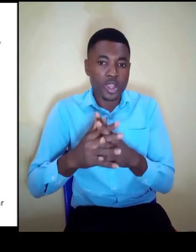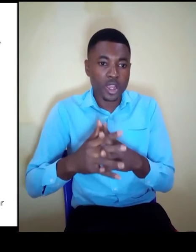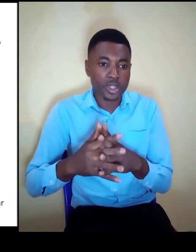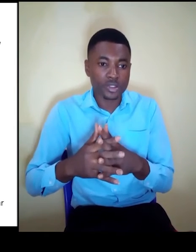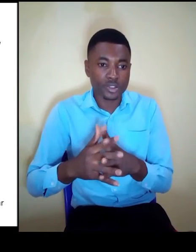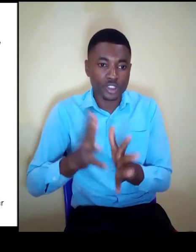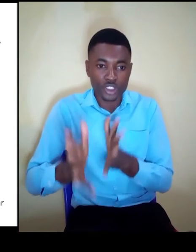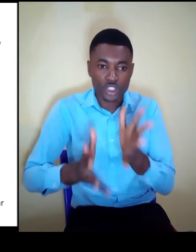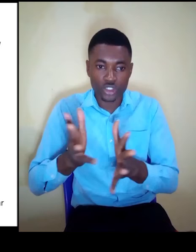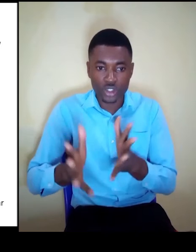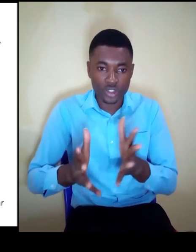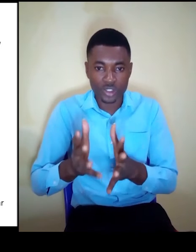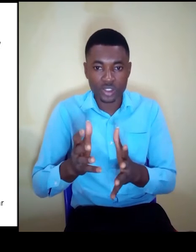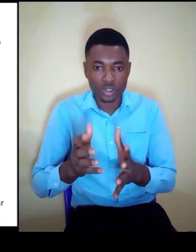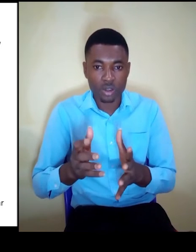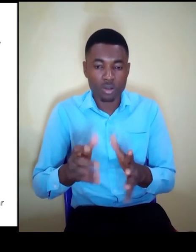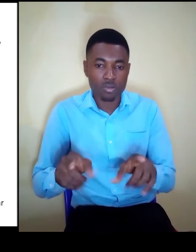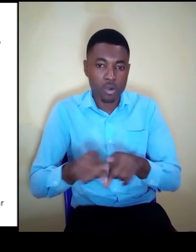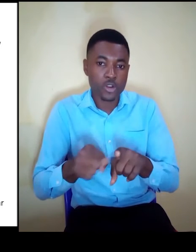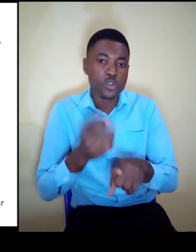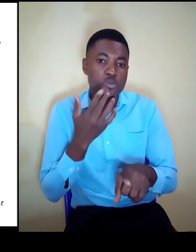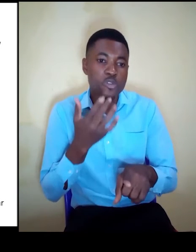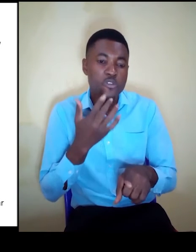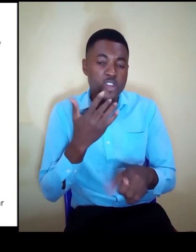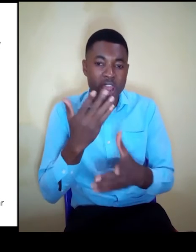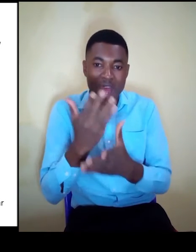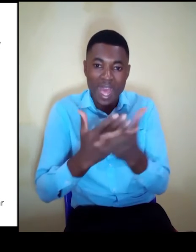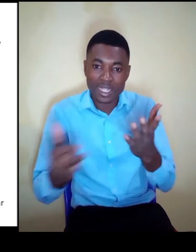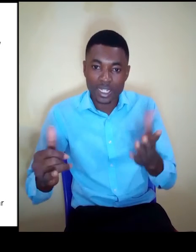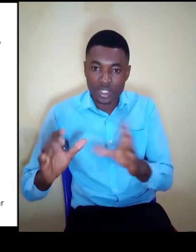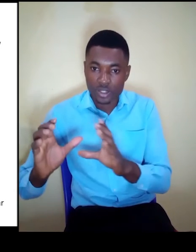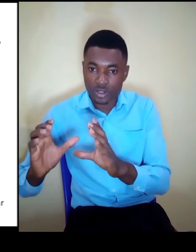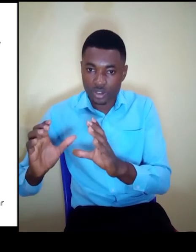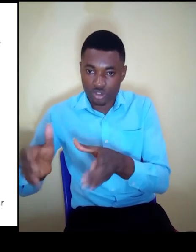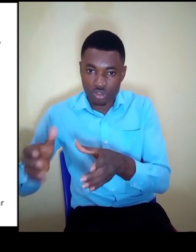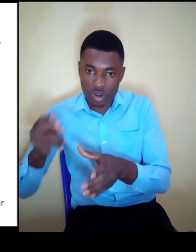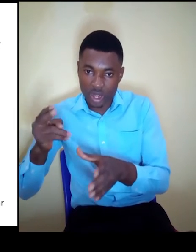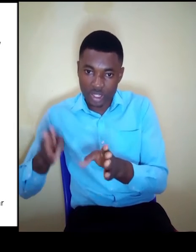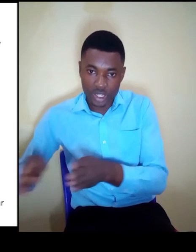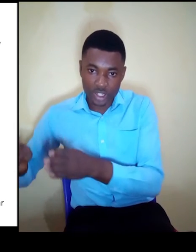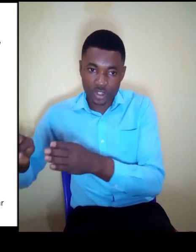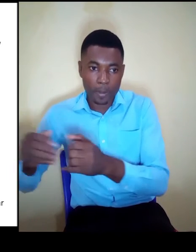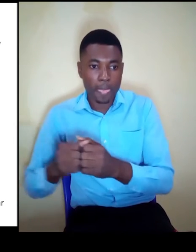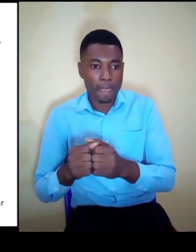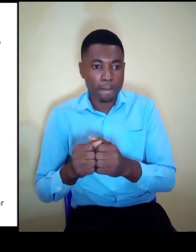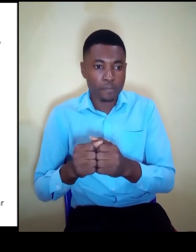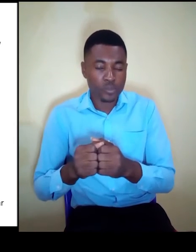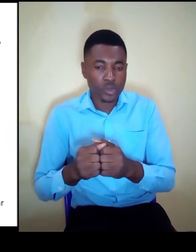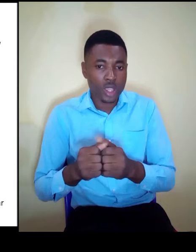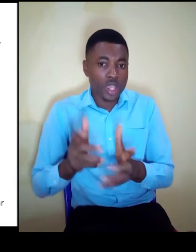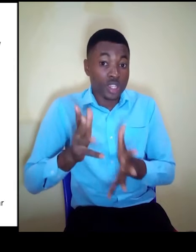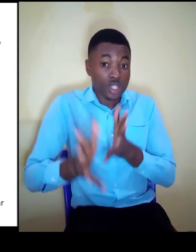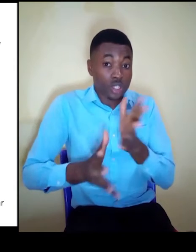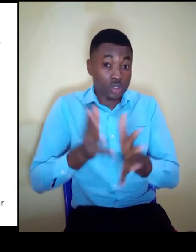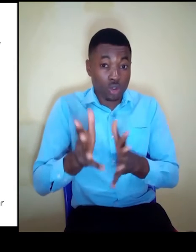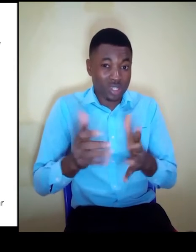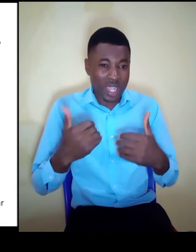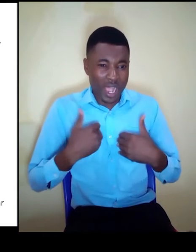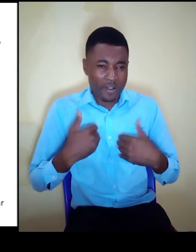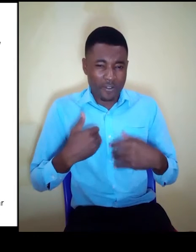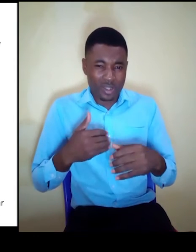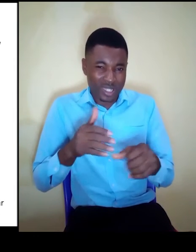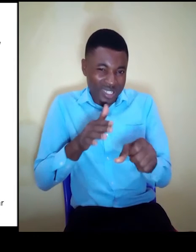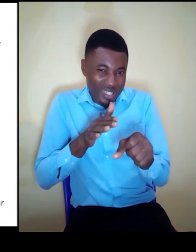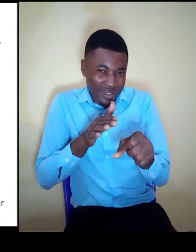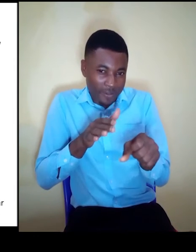preferred handling strategies. And as most of us are aware, gestures share 4 meaning resemblance mapping